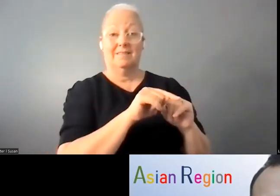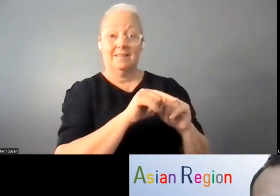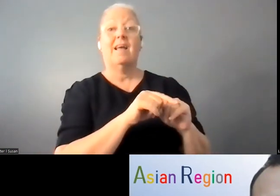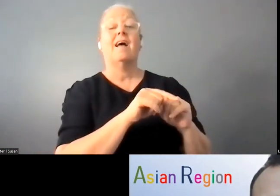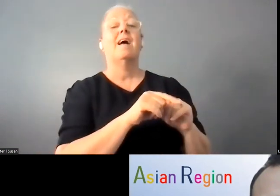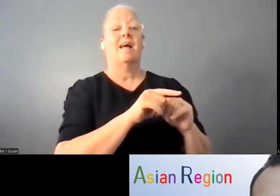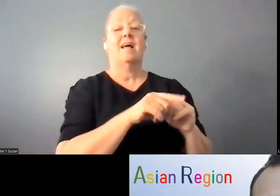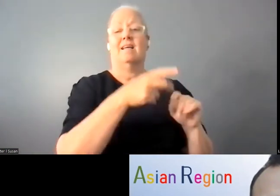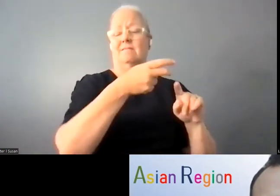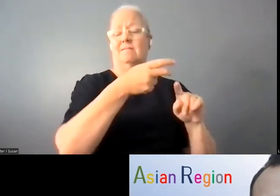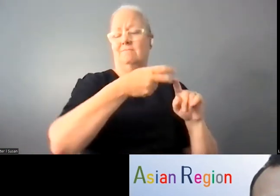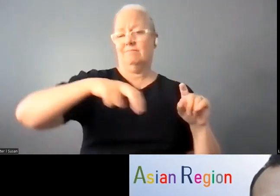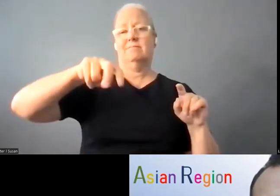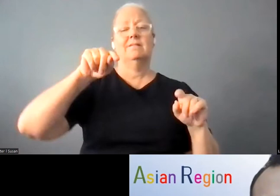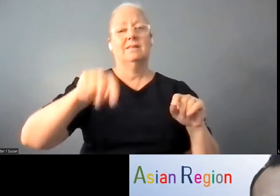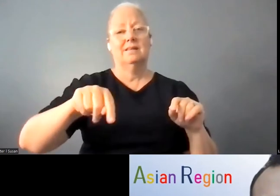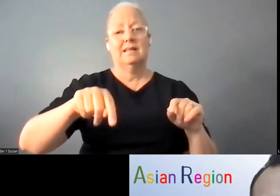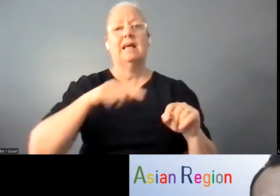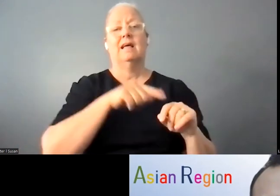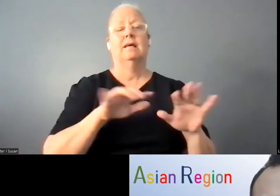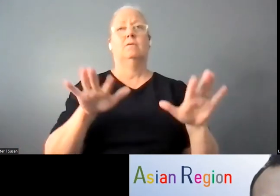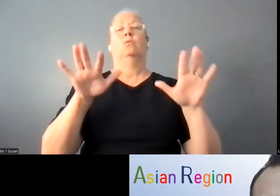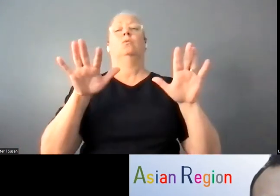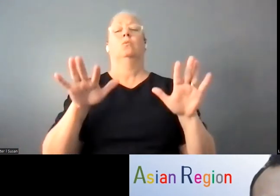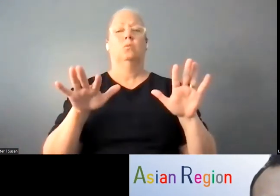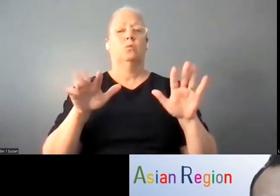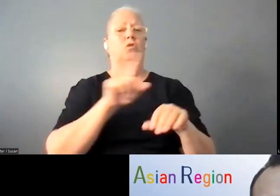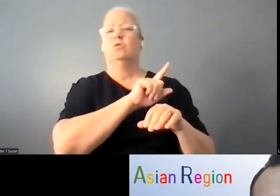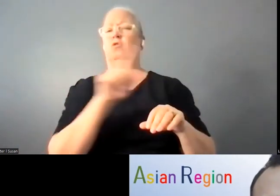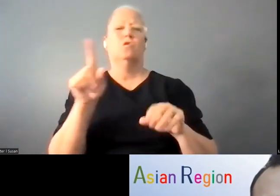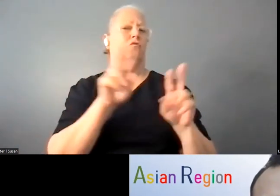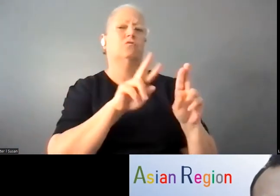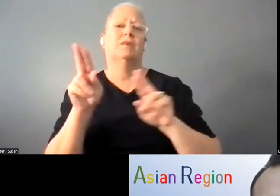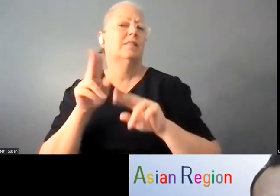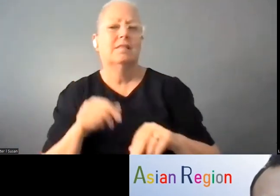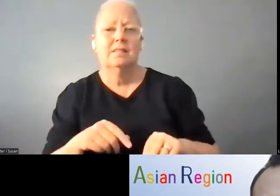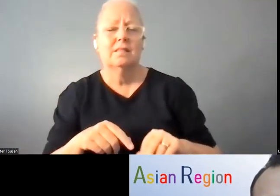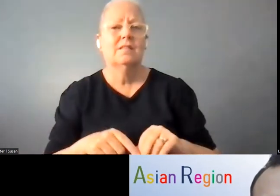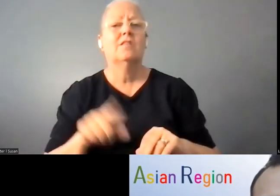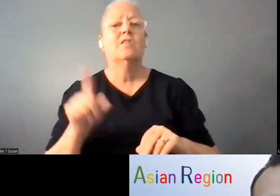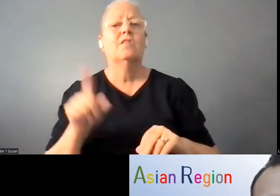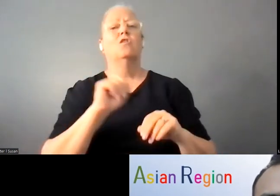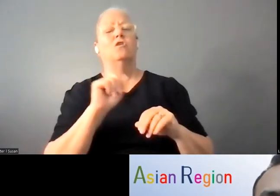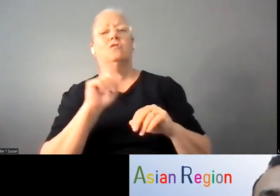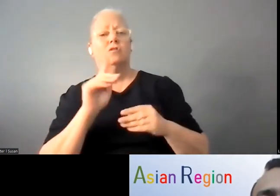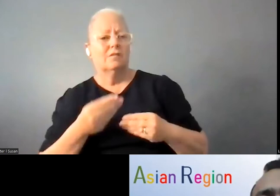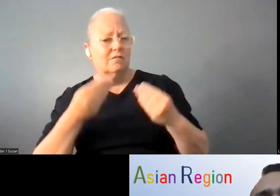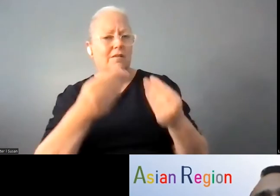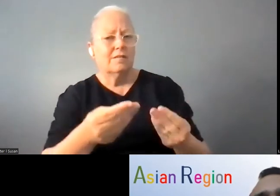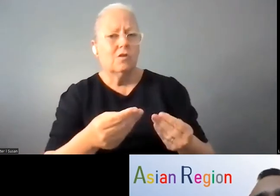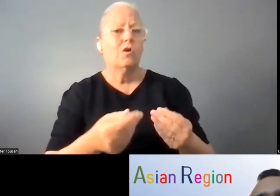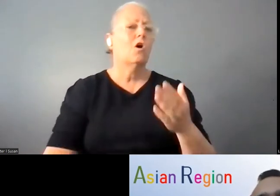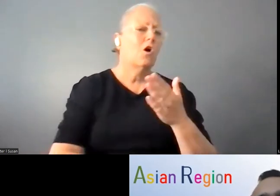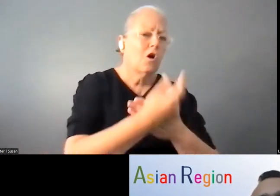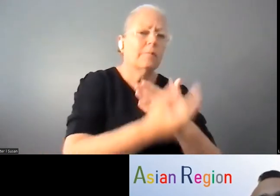are not prepared for this transition. They are not provided with enough opportunities or